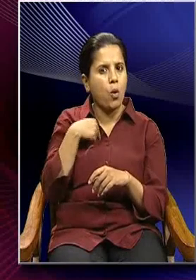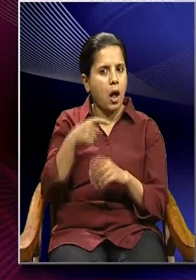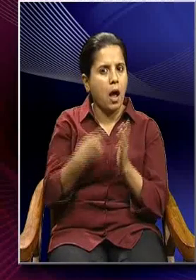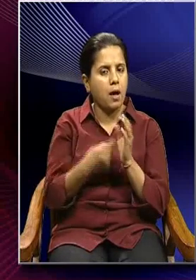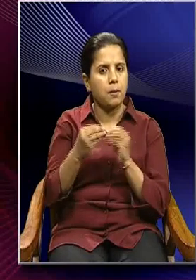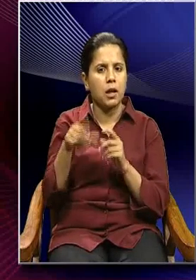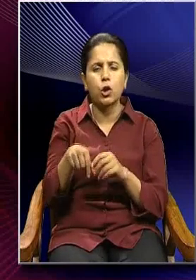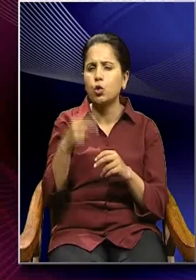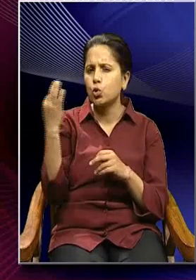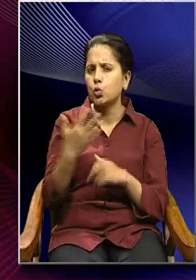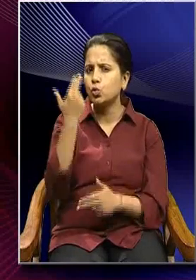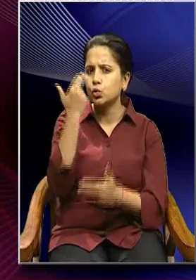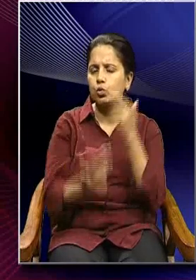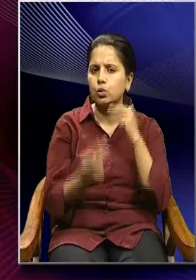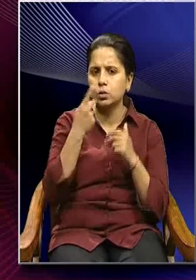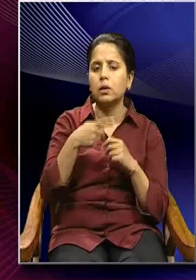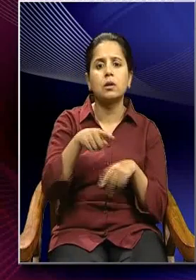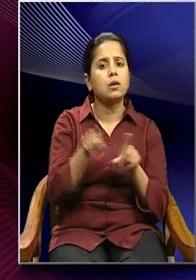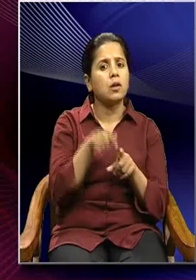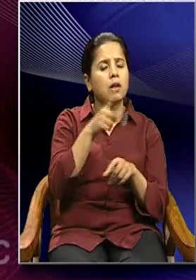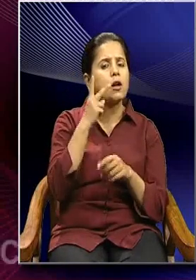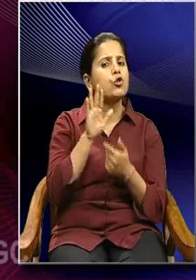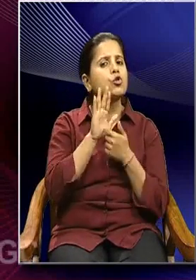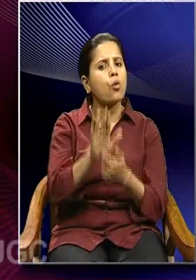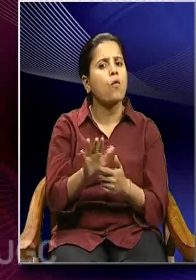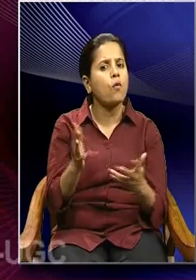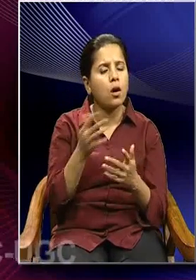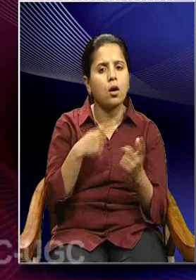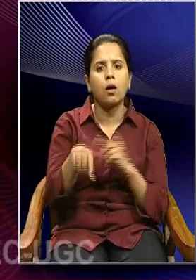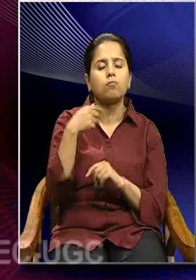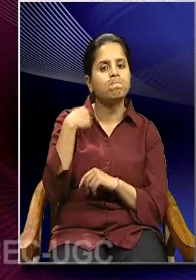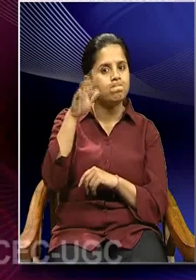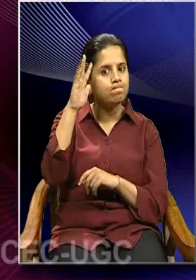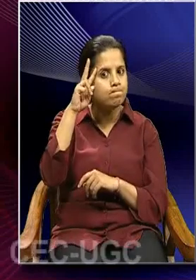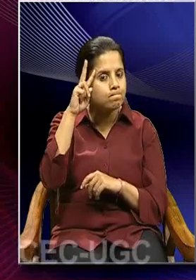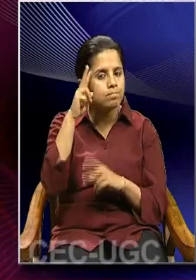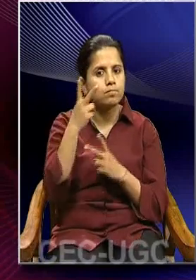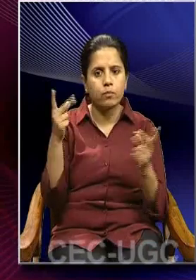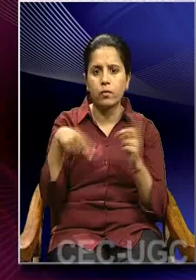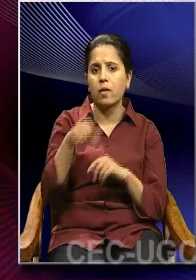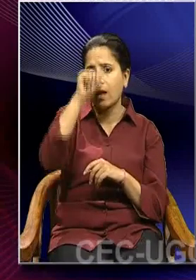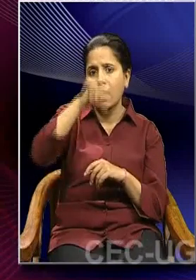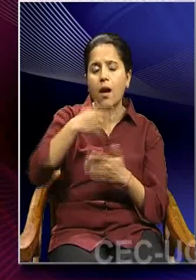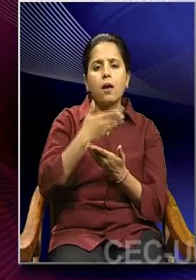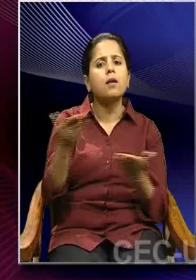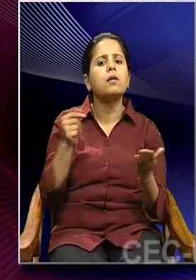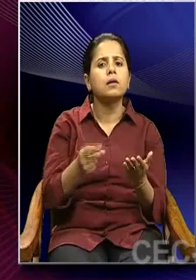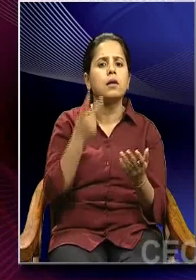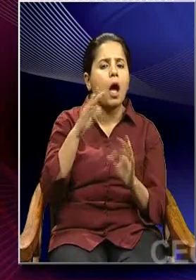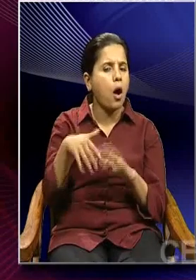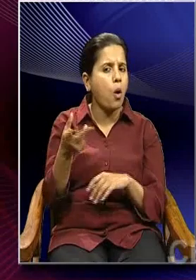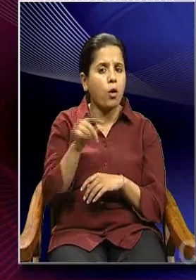of a story, and it is also reflective of the concerns of India, in that sense, that how